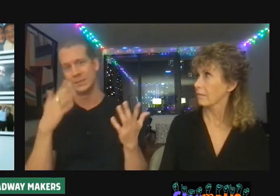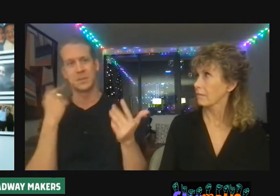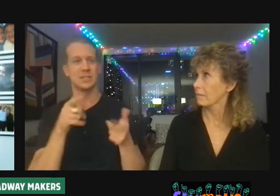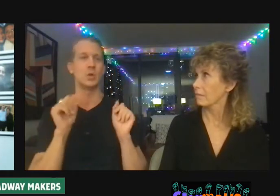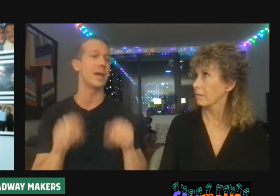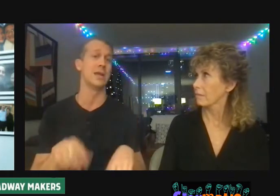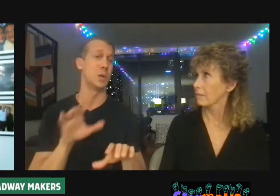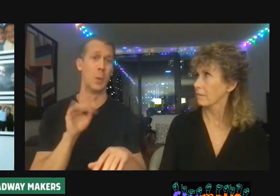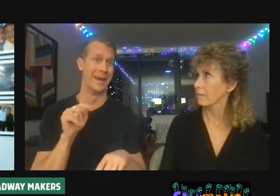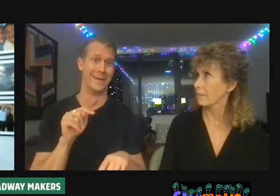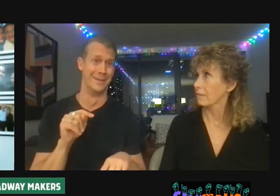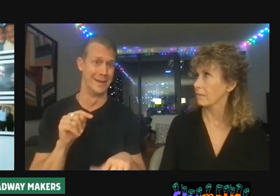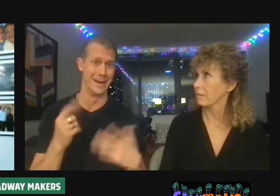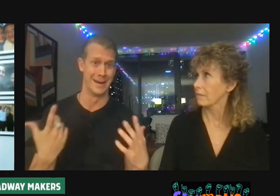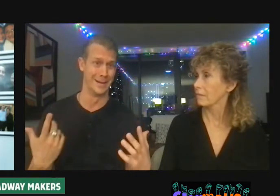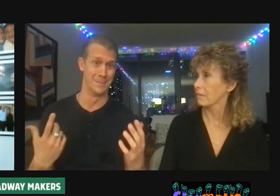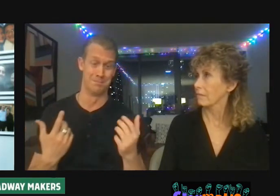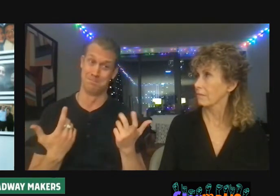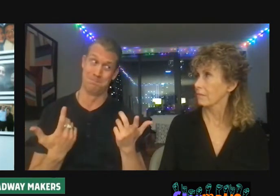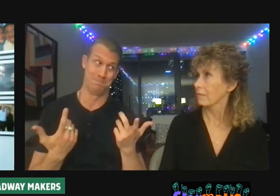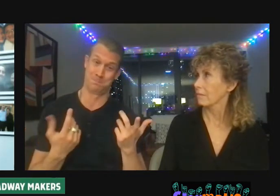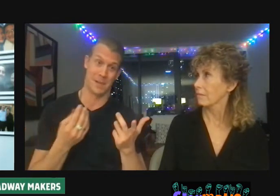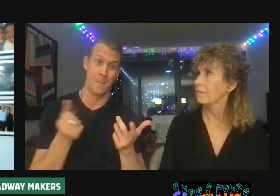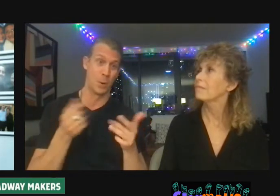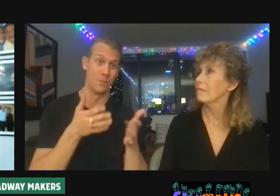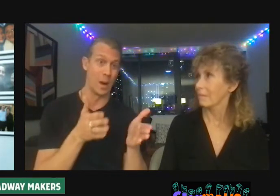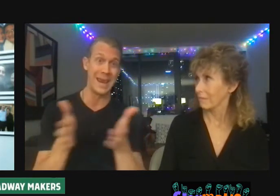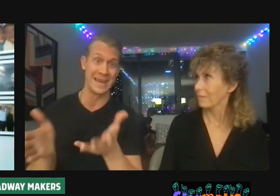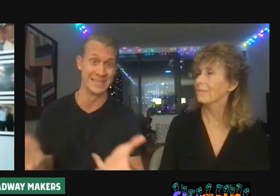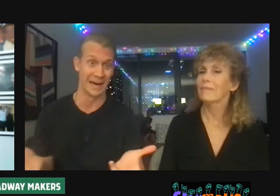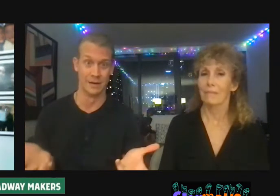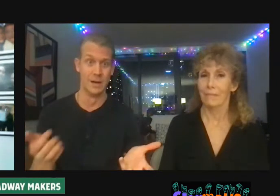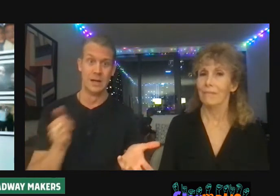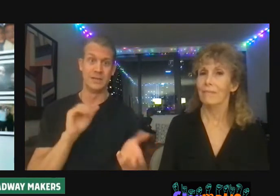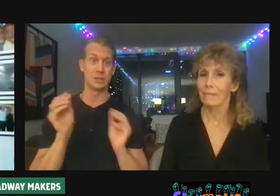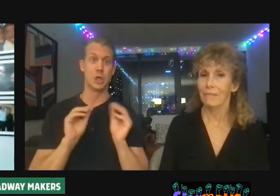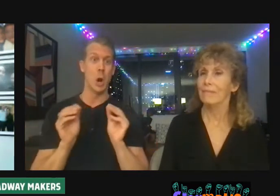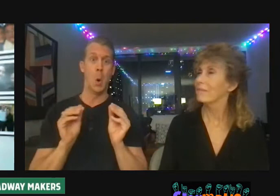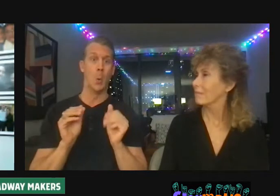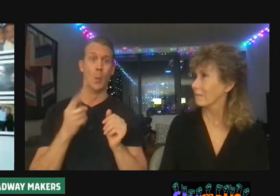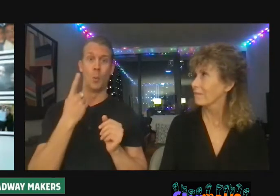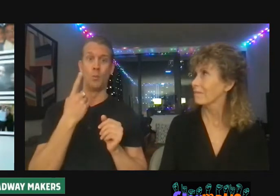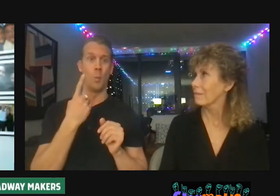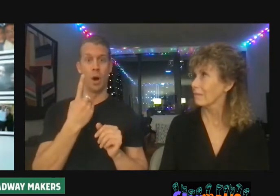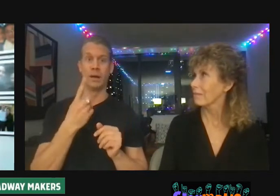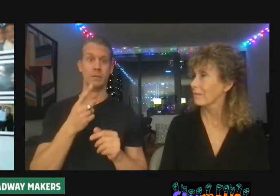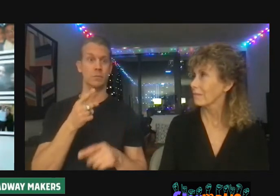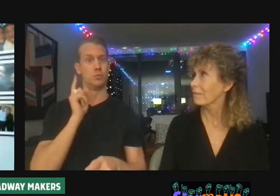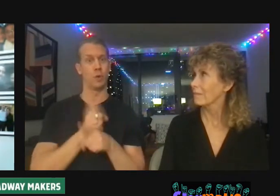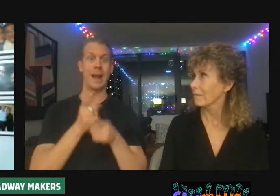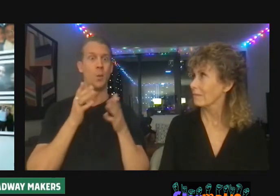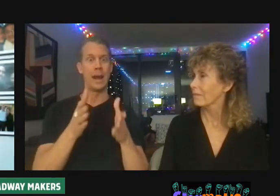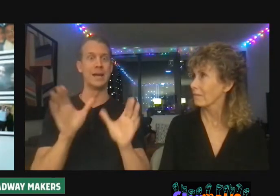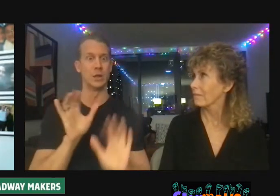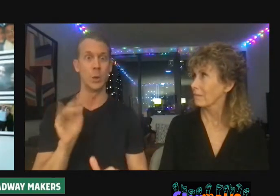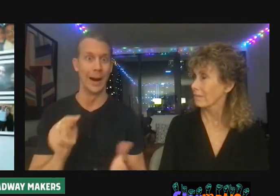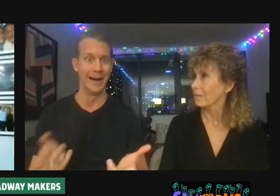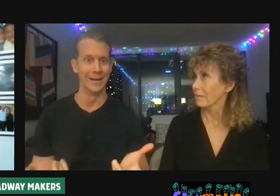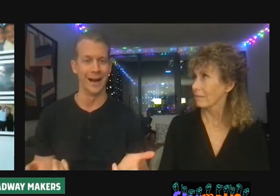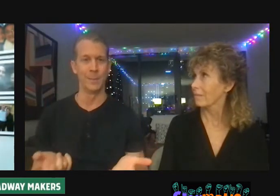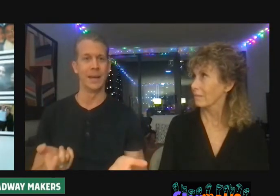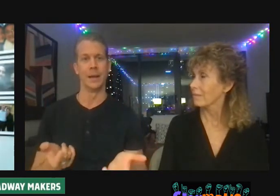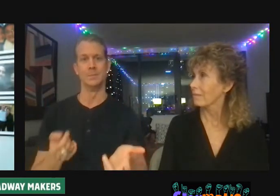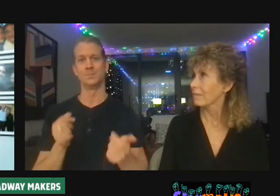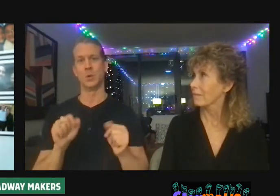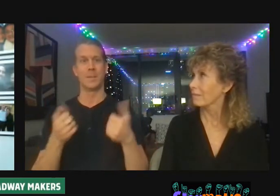sign for that, because you can do it in a couple of ways. There's no one right way to do